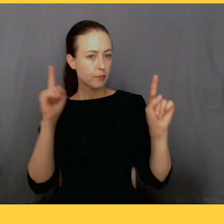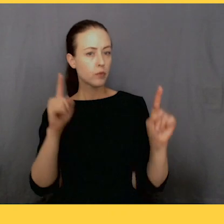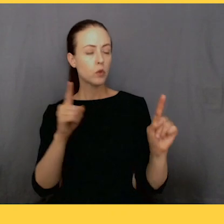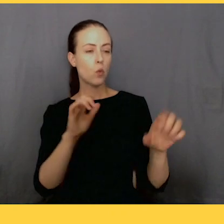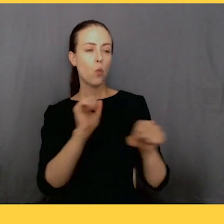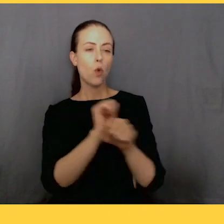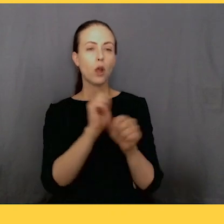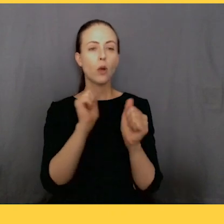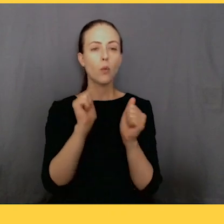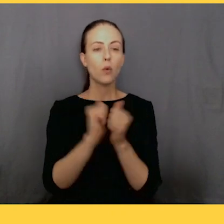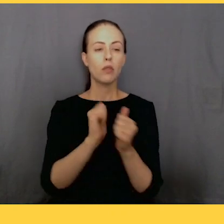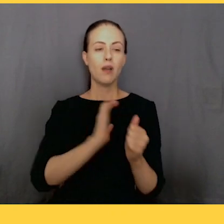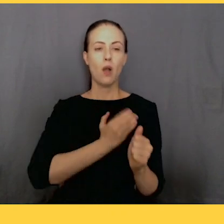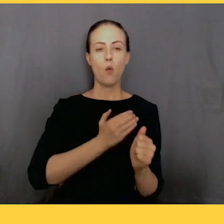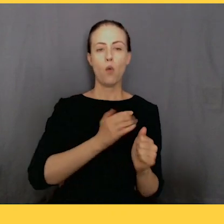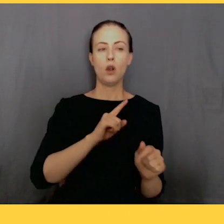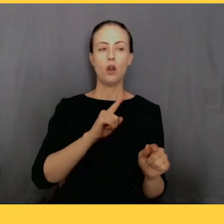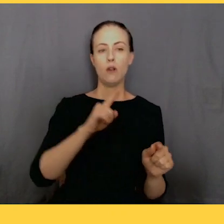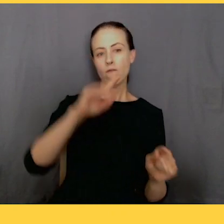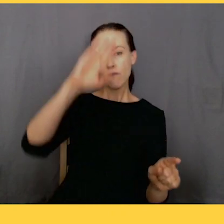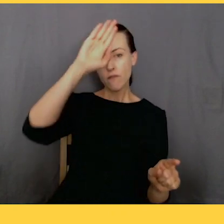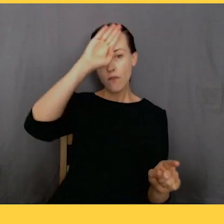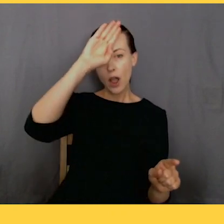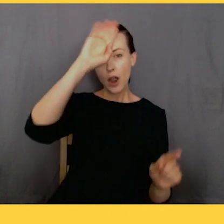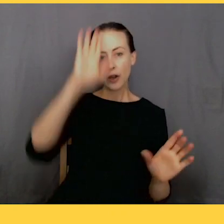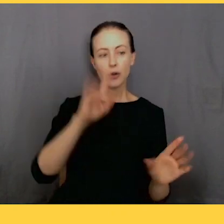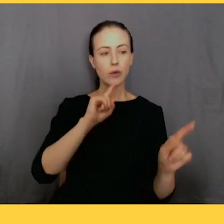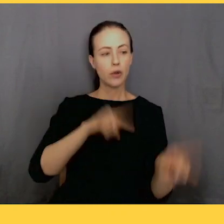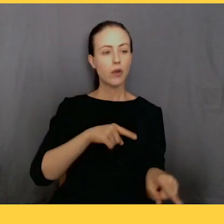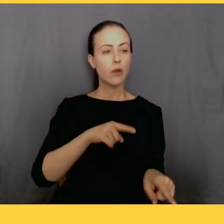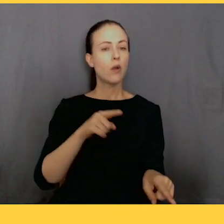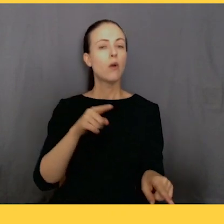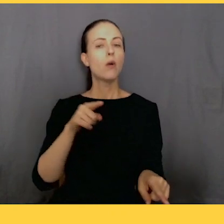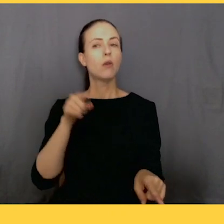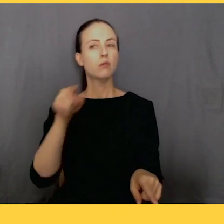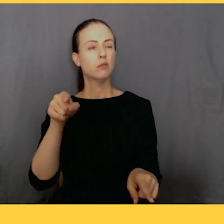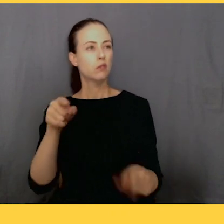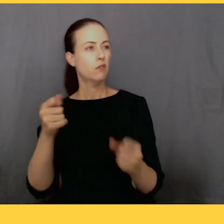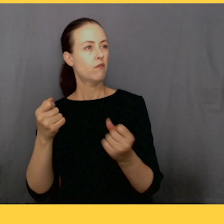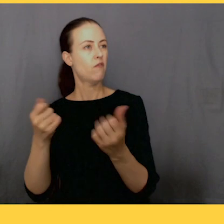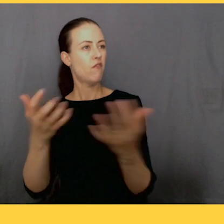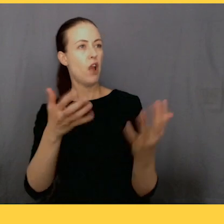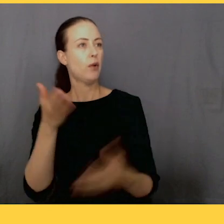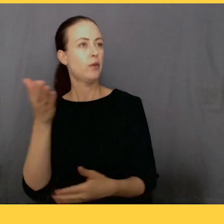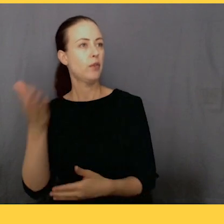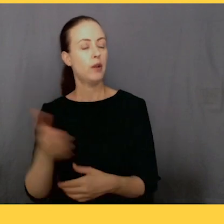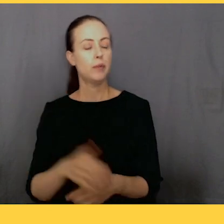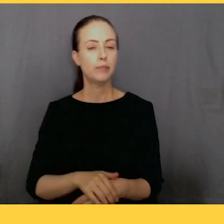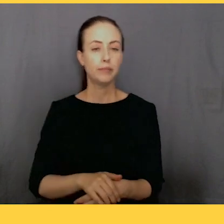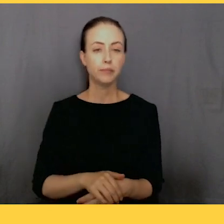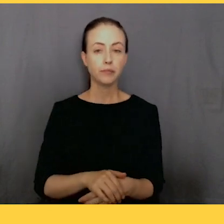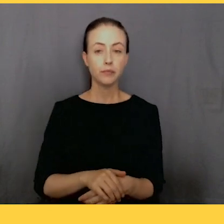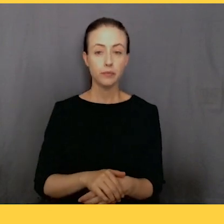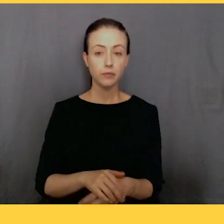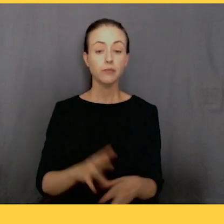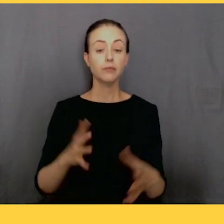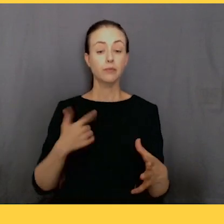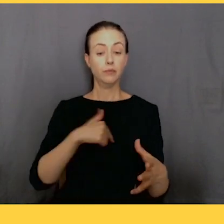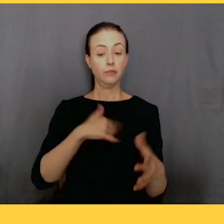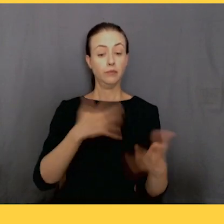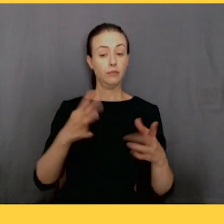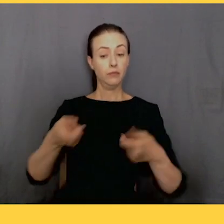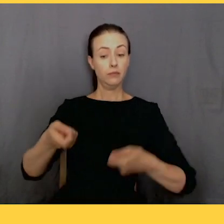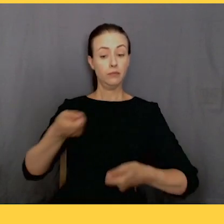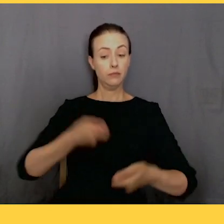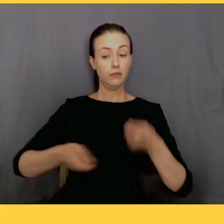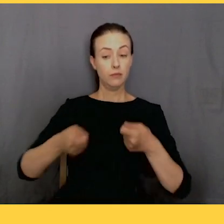fire suppression responders in responding to fire events when they do occur. We have replaced more than 700